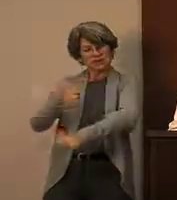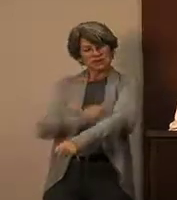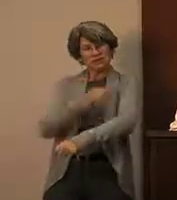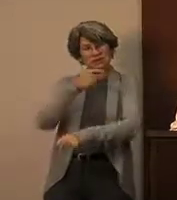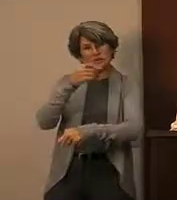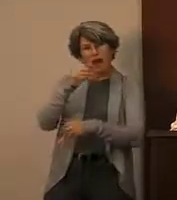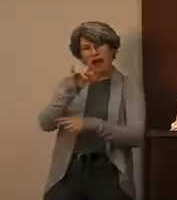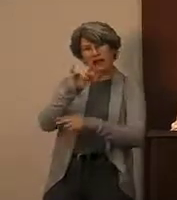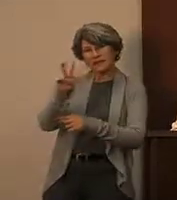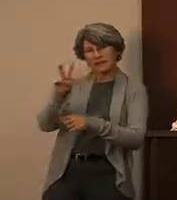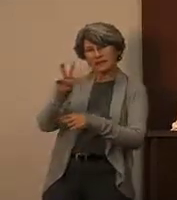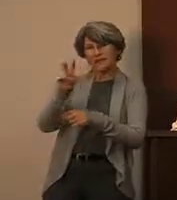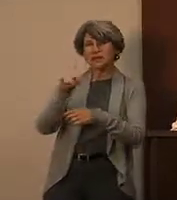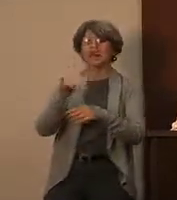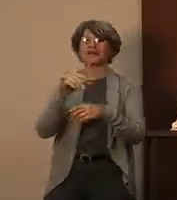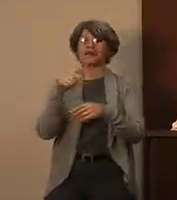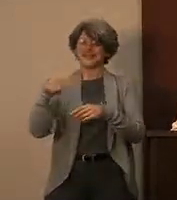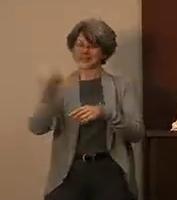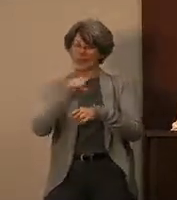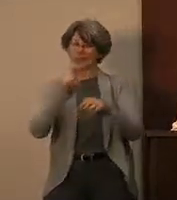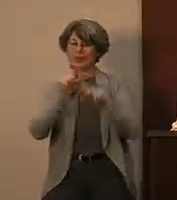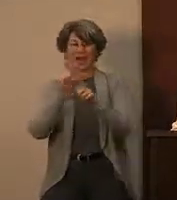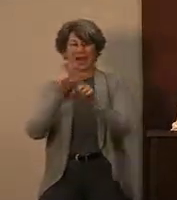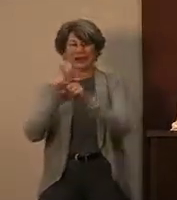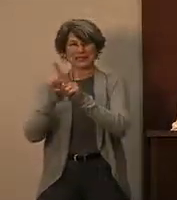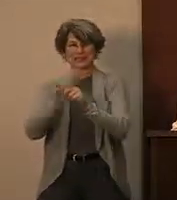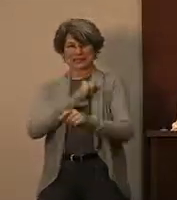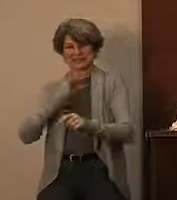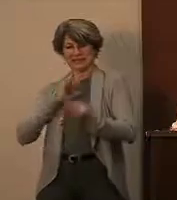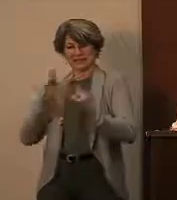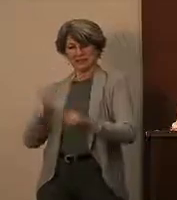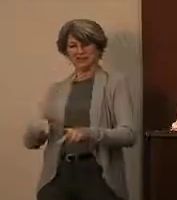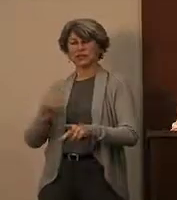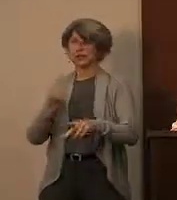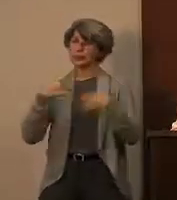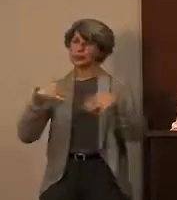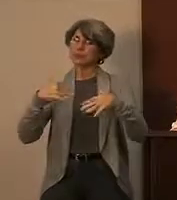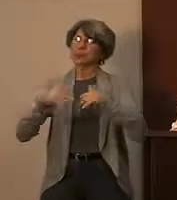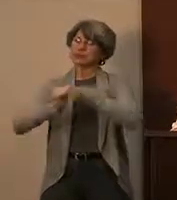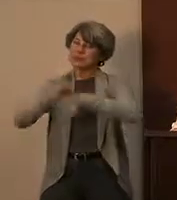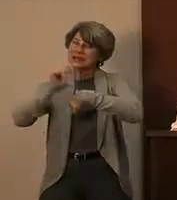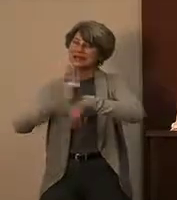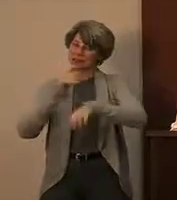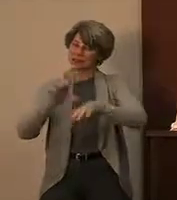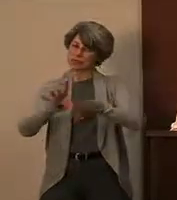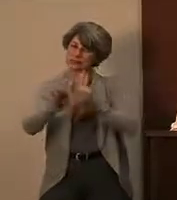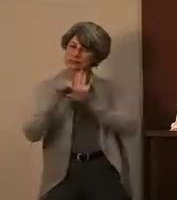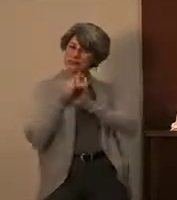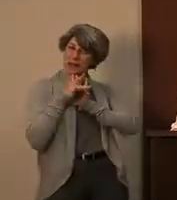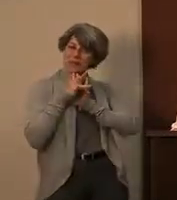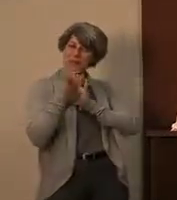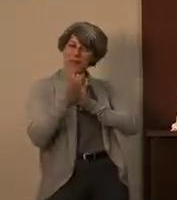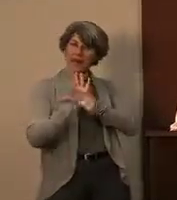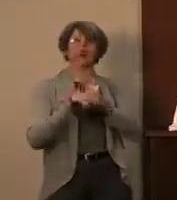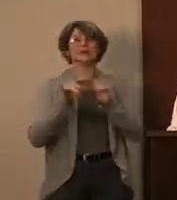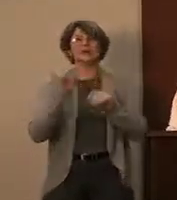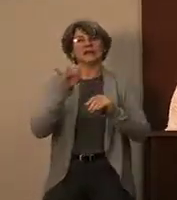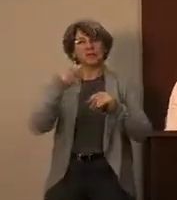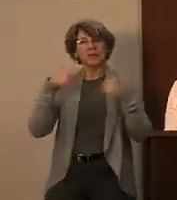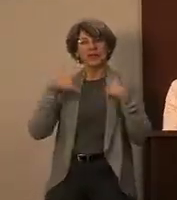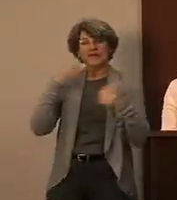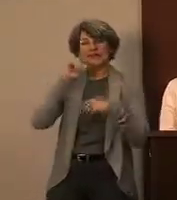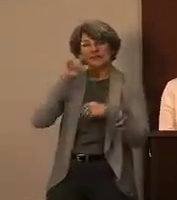a healthcare worker, you are at highest risk for these bloodborne pathogens. Sexual contact and